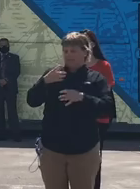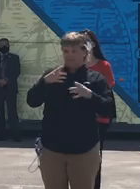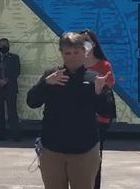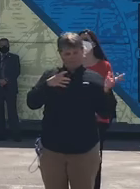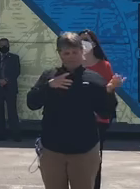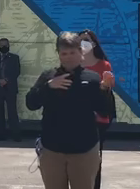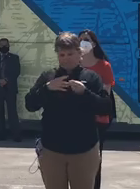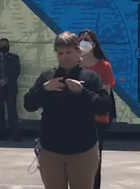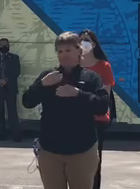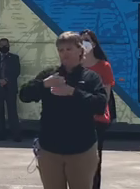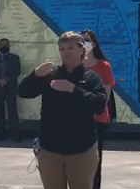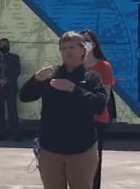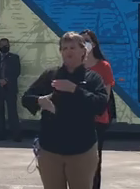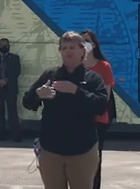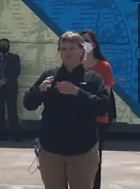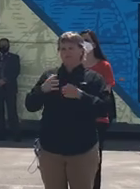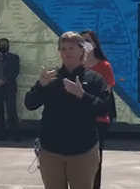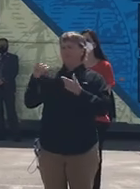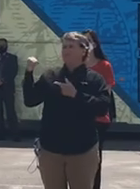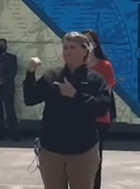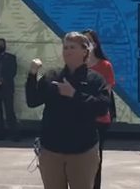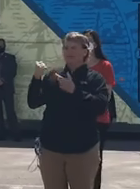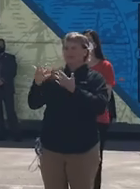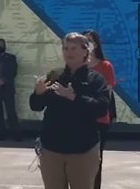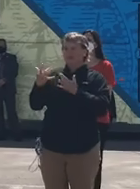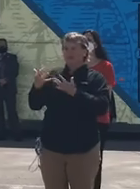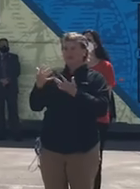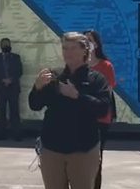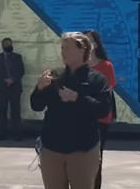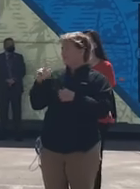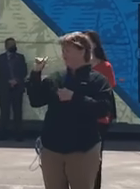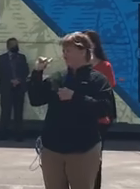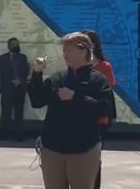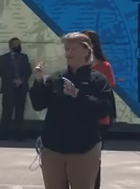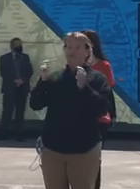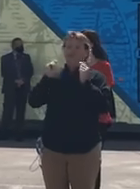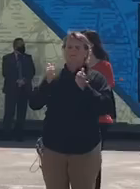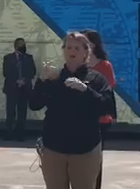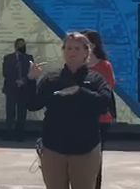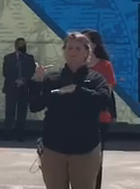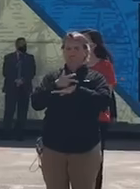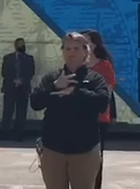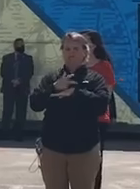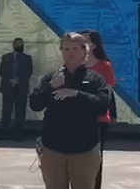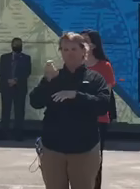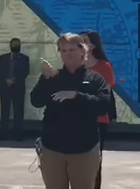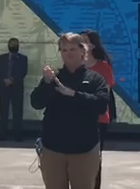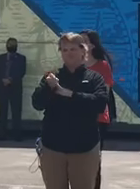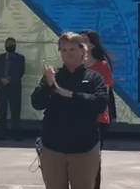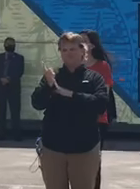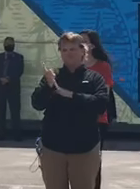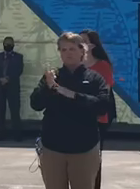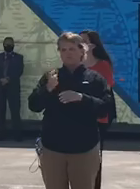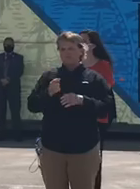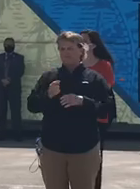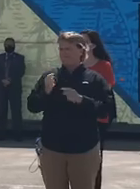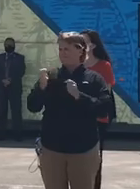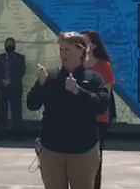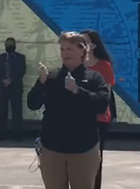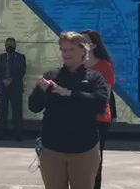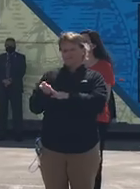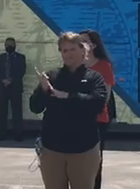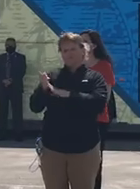be able to go to long-term care facilities, get results back almost immediately, and then be able to, if there is a